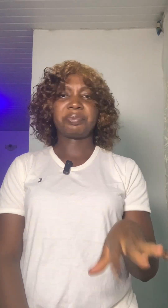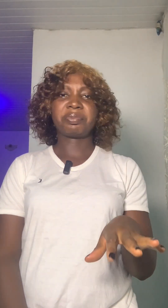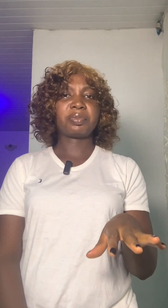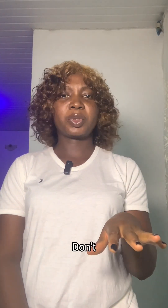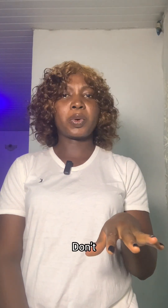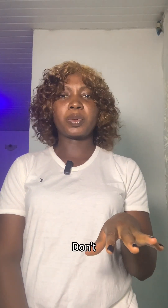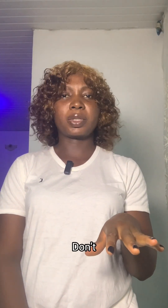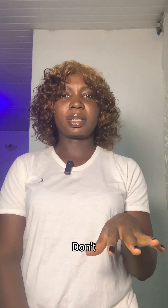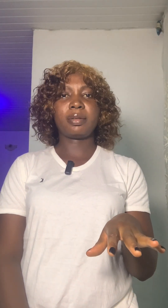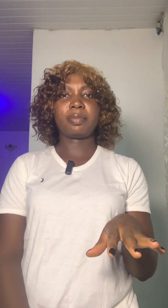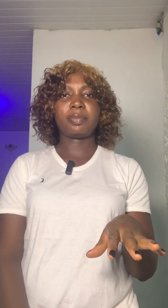Don't.